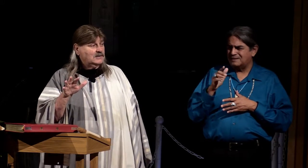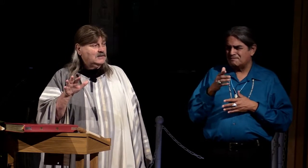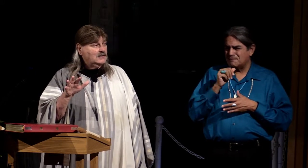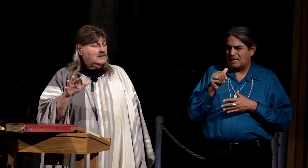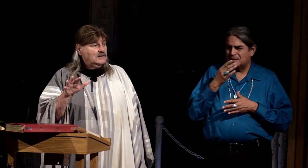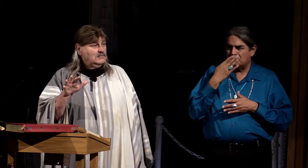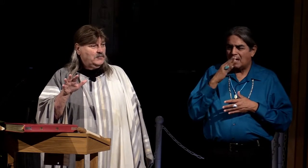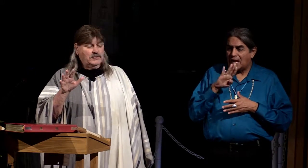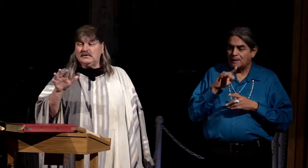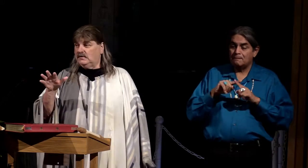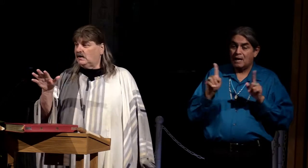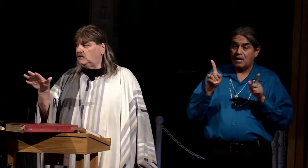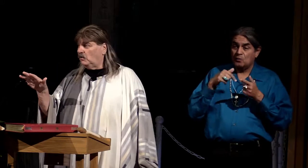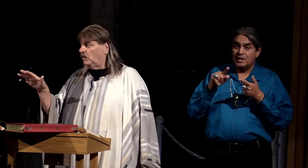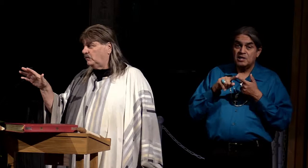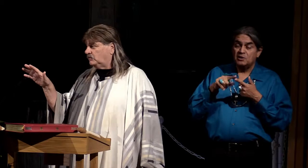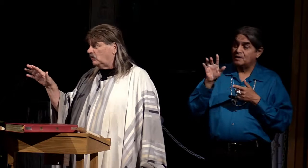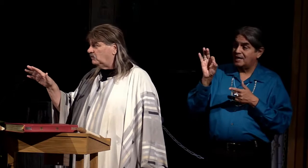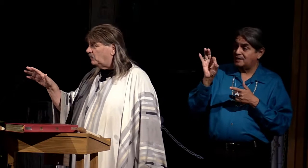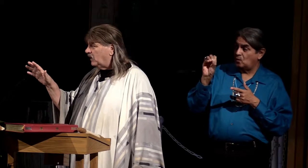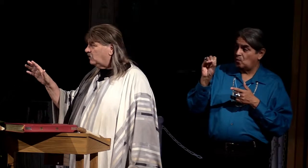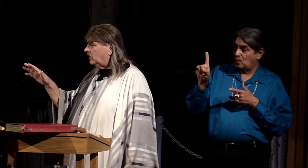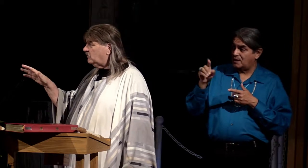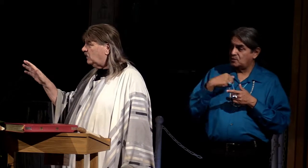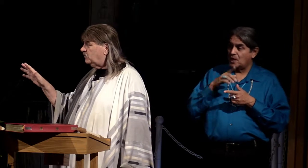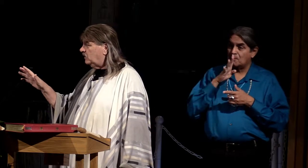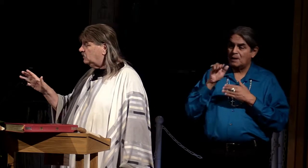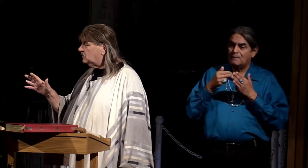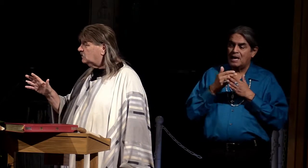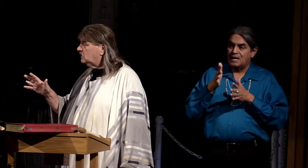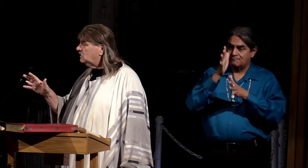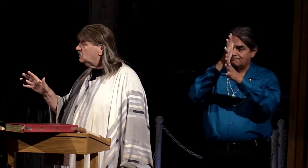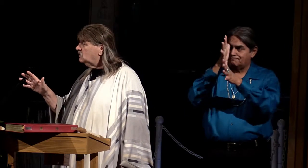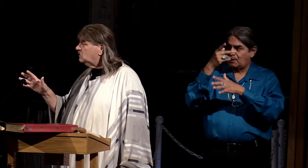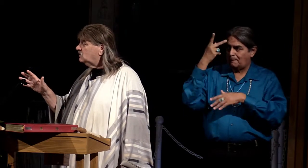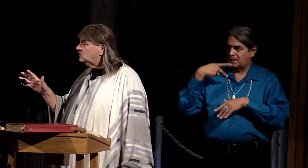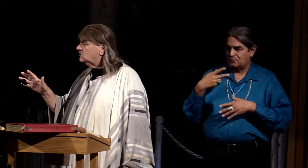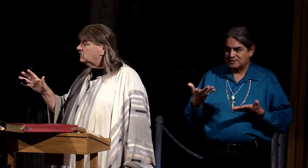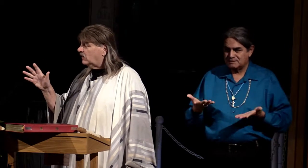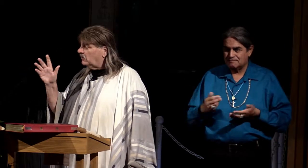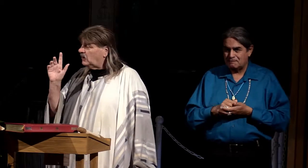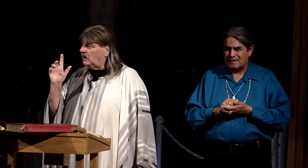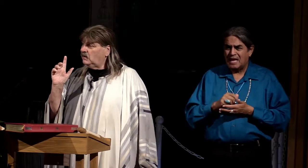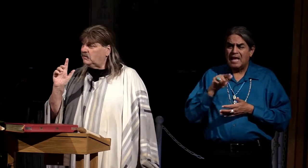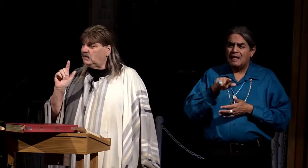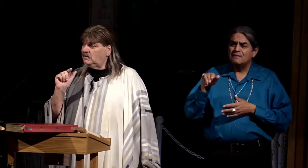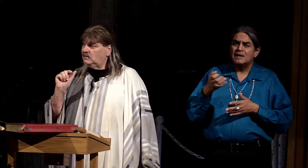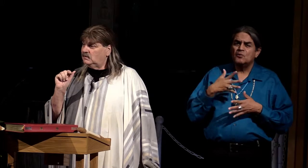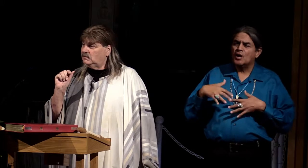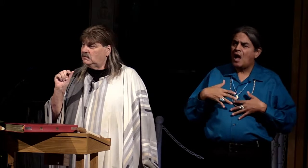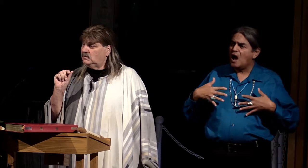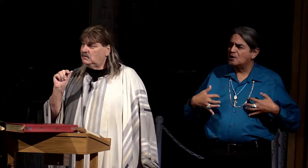bad. But when you get to 1901, you're talking about my great-grandparents. They were hungry,